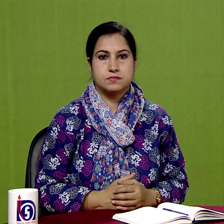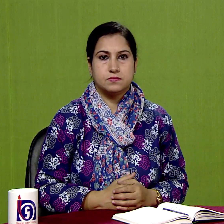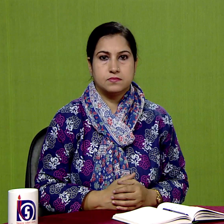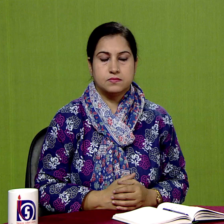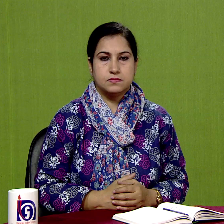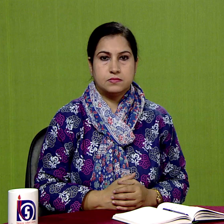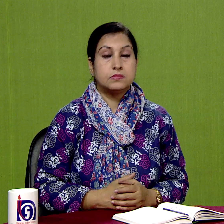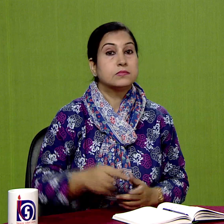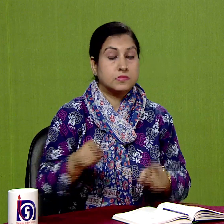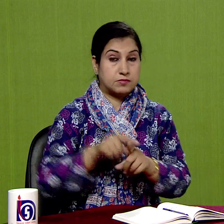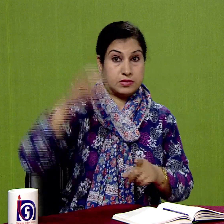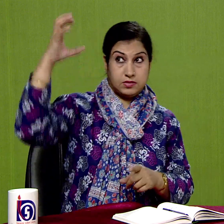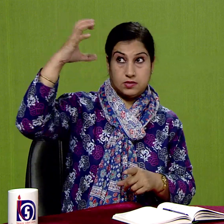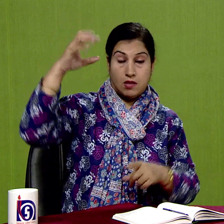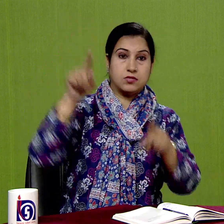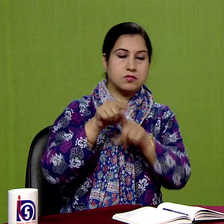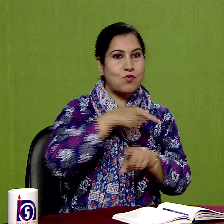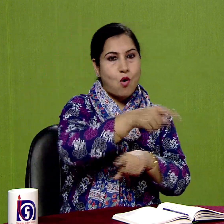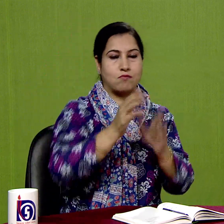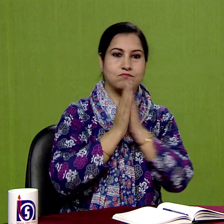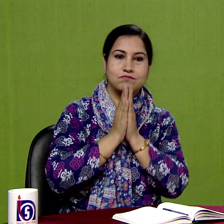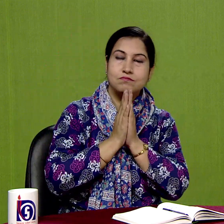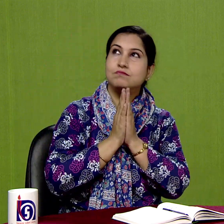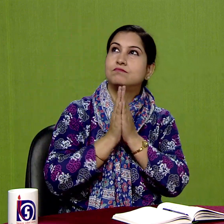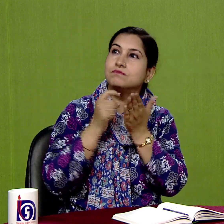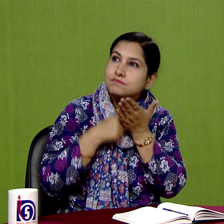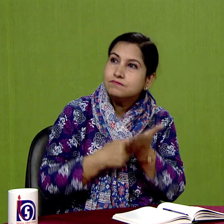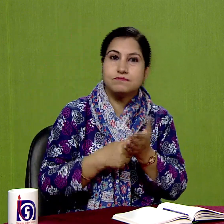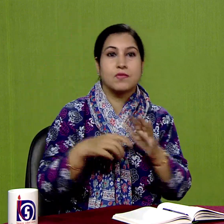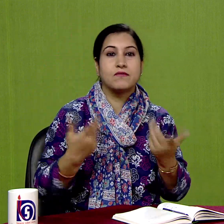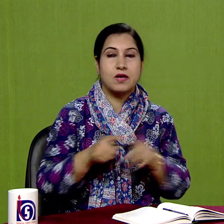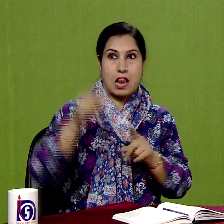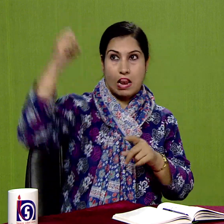The sun was also worshipped as it gave light.